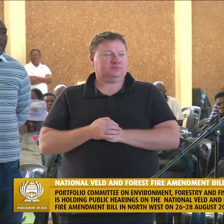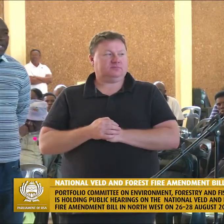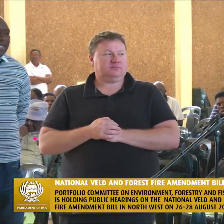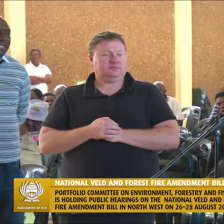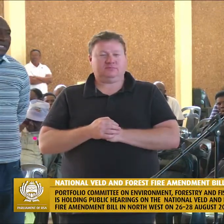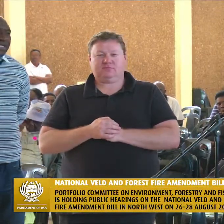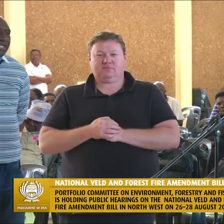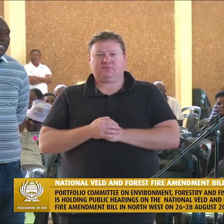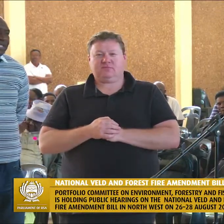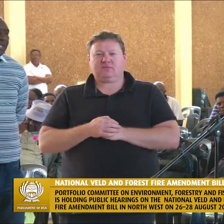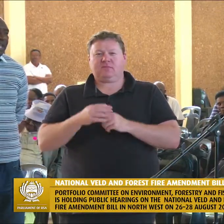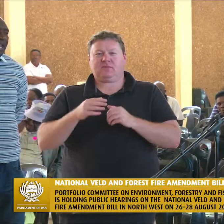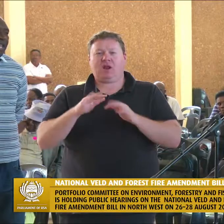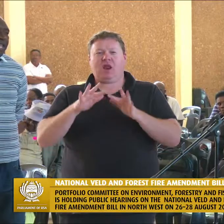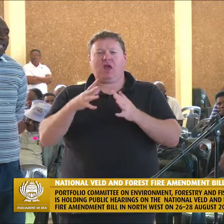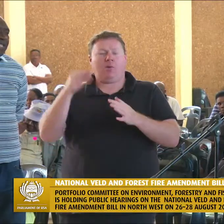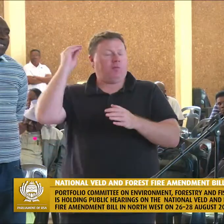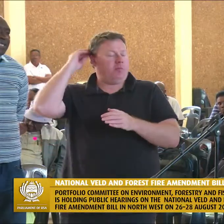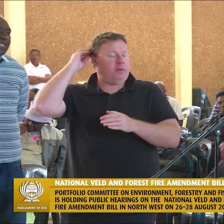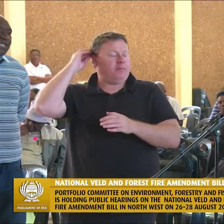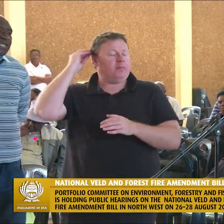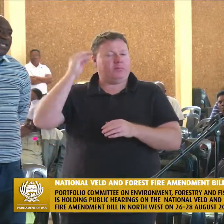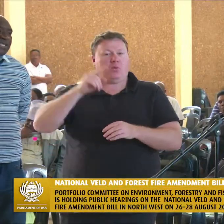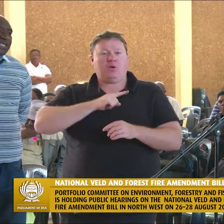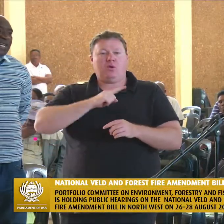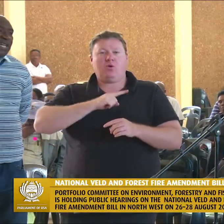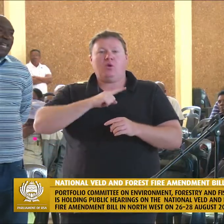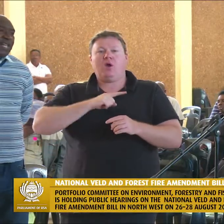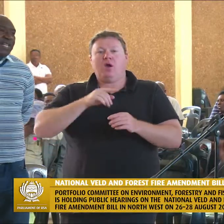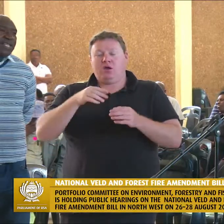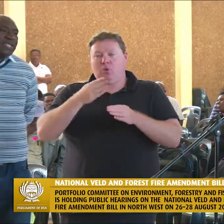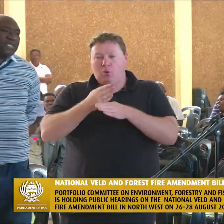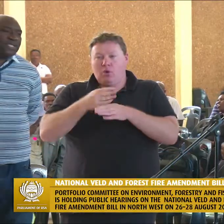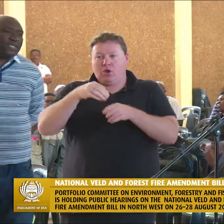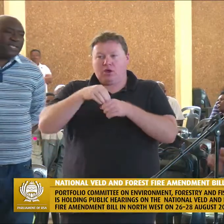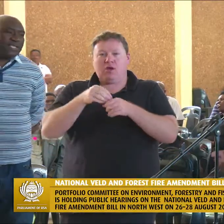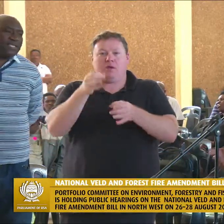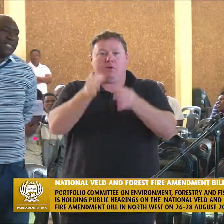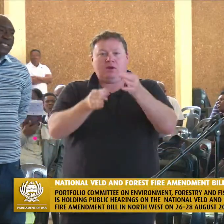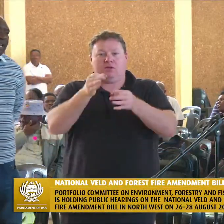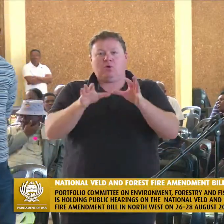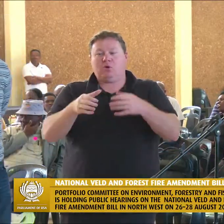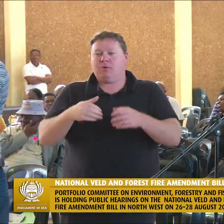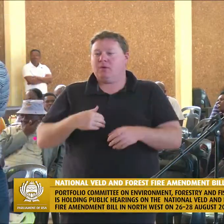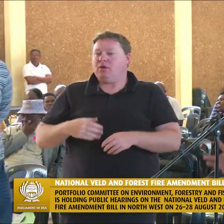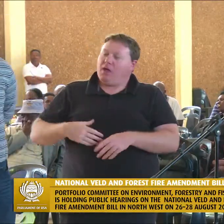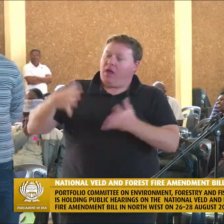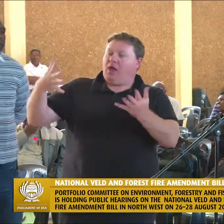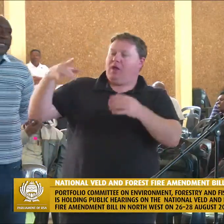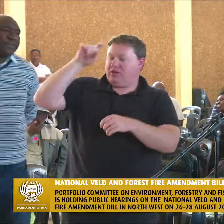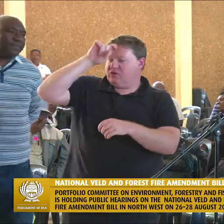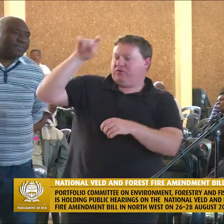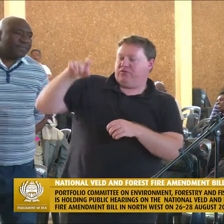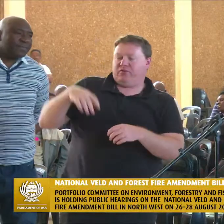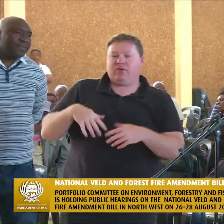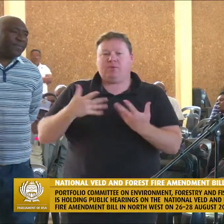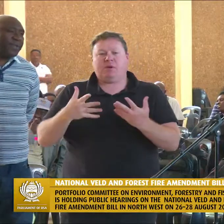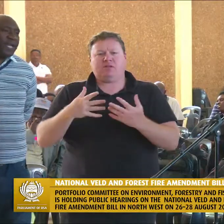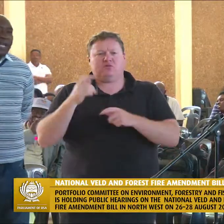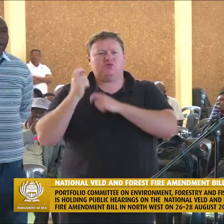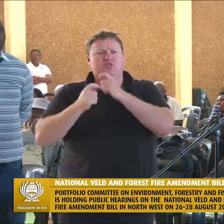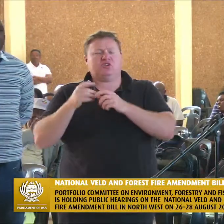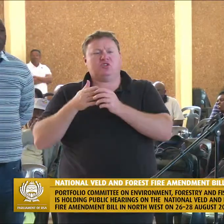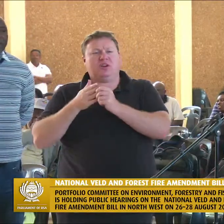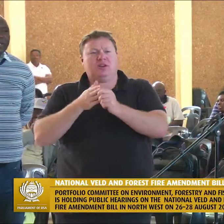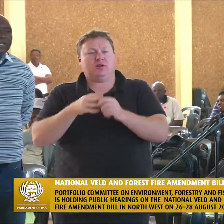so let's be cognizant of that because we also win political circles we'll create a chief house and then yet we also refer to our traditional